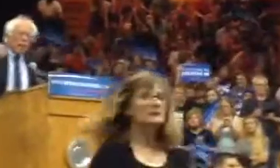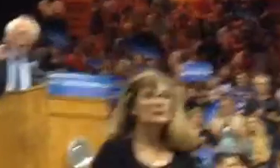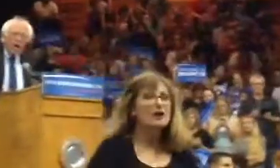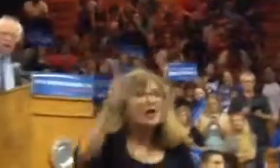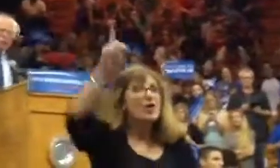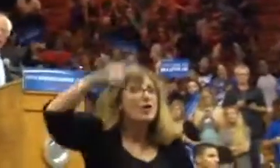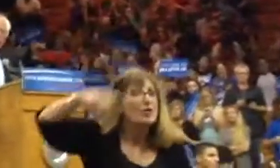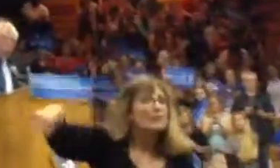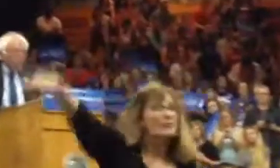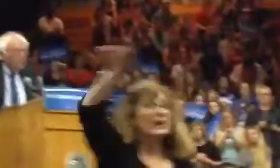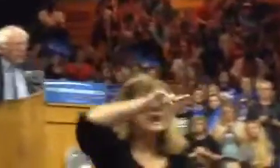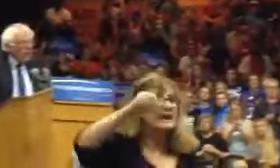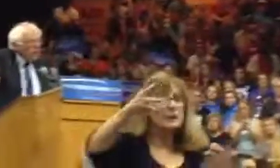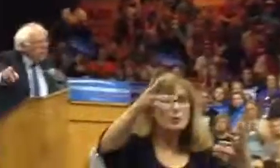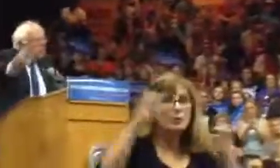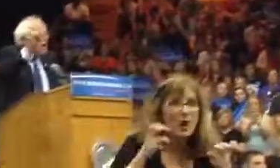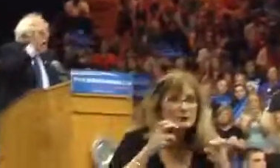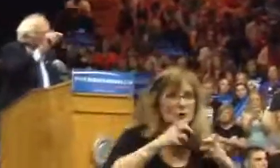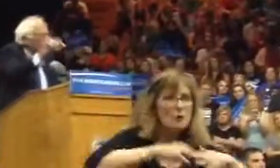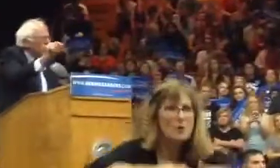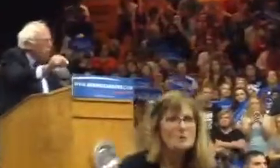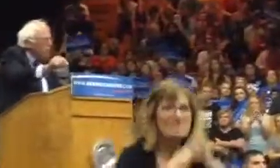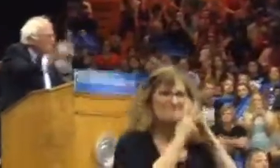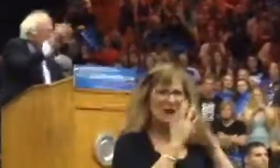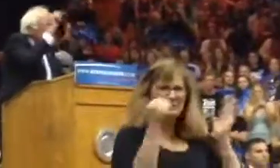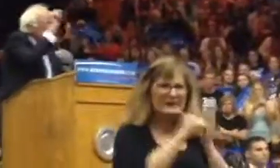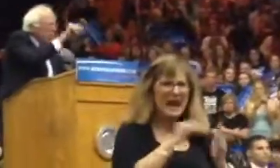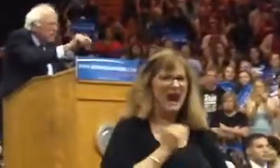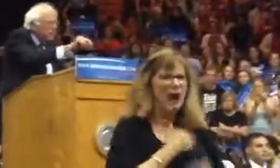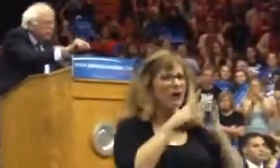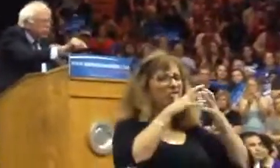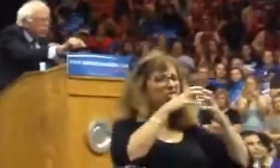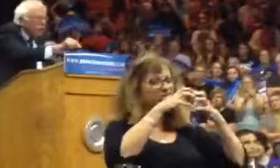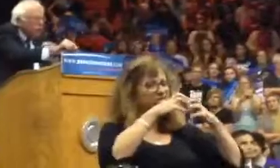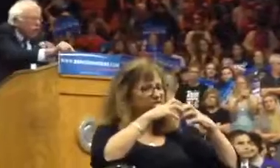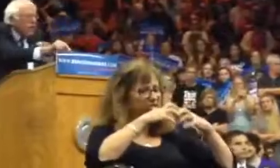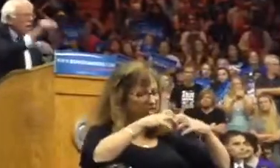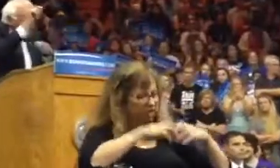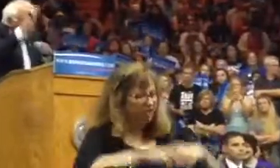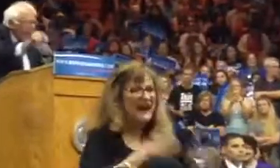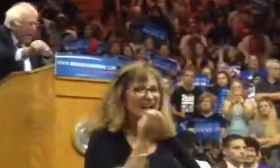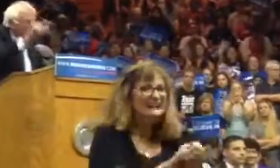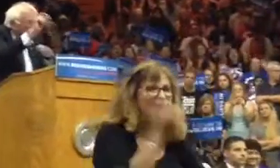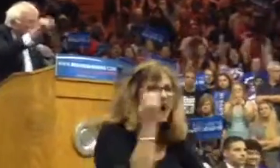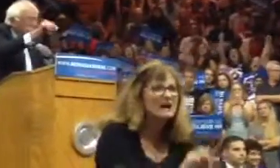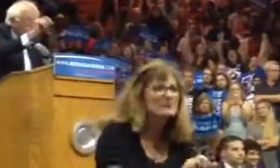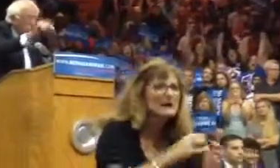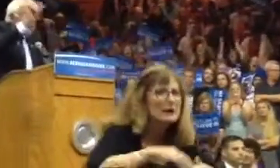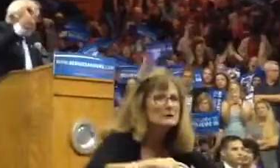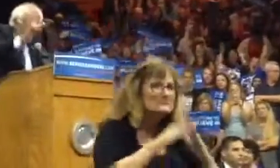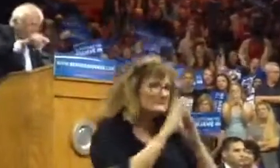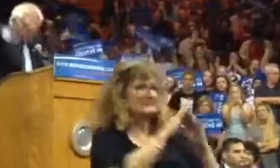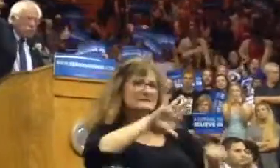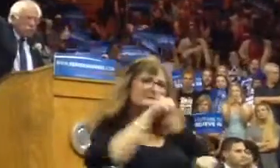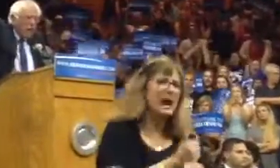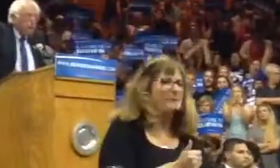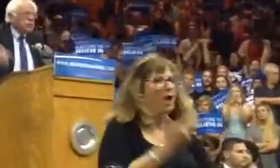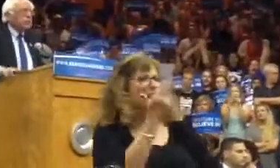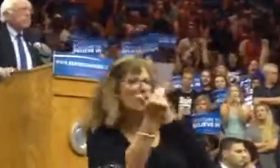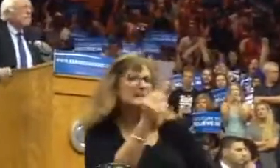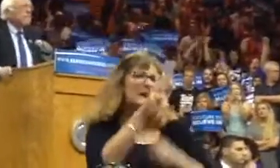They want to rebuild our crumbling infrastructure and create 13